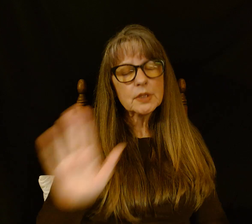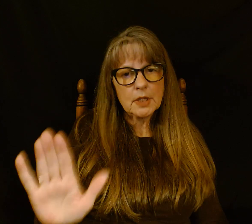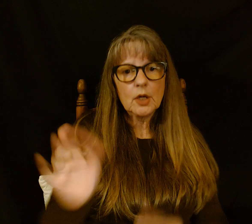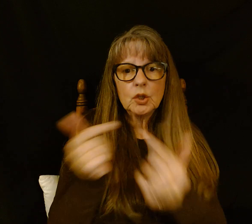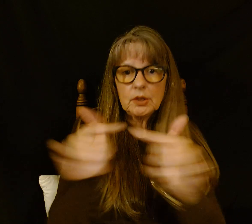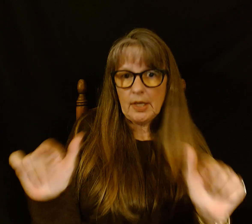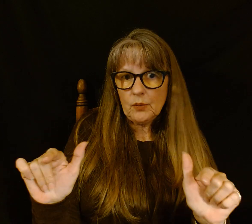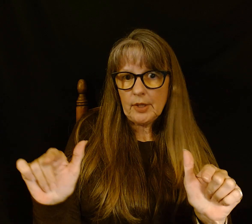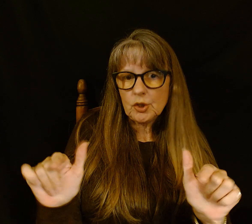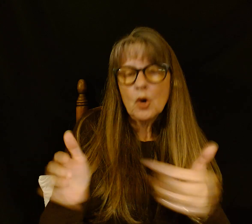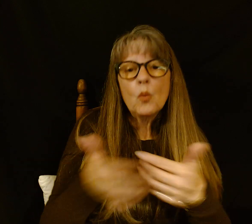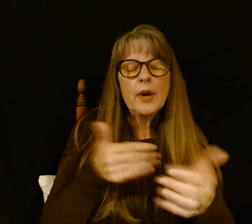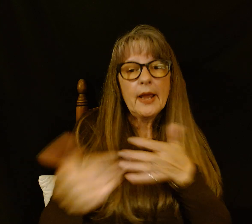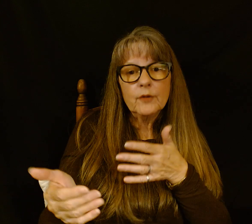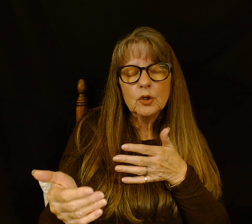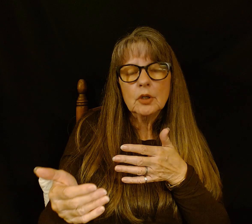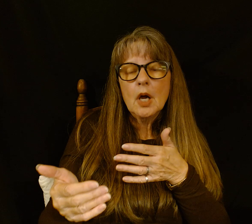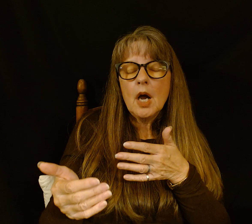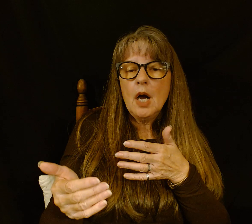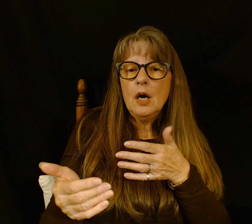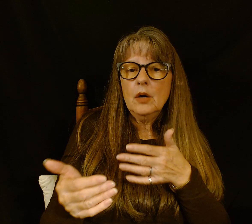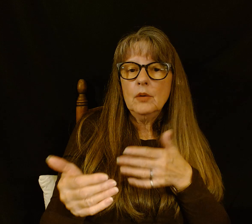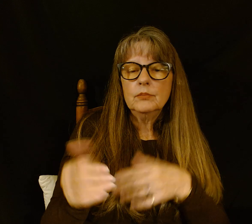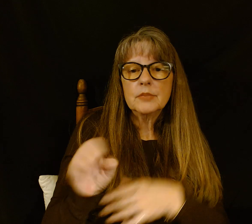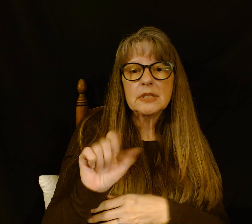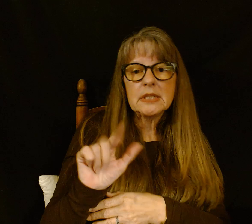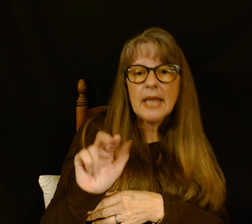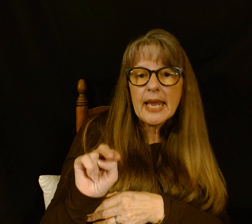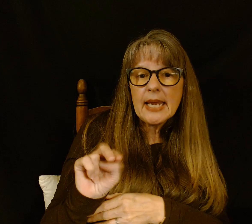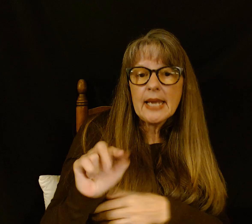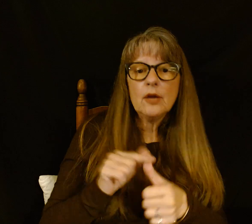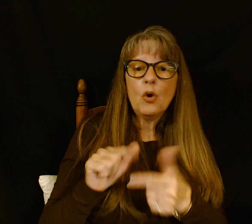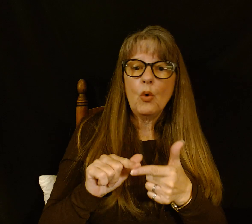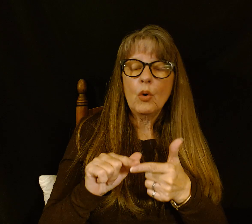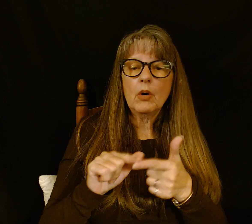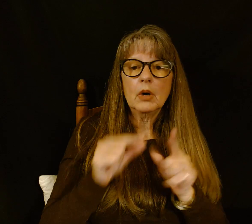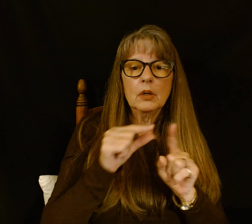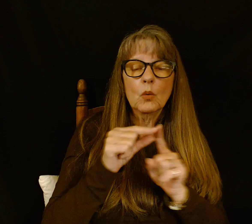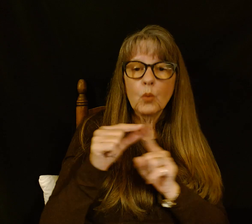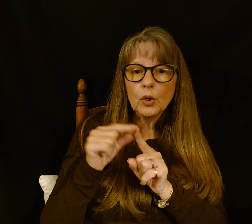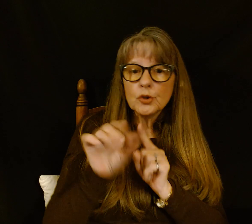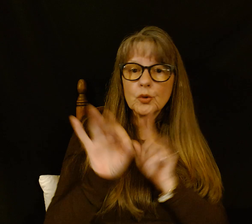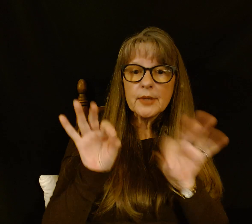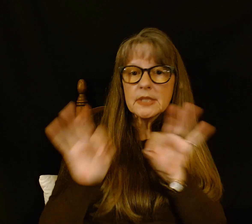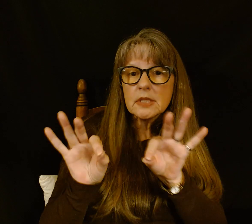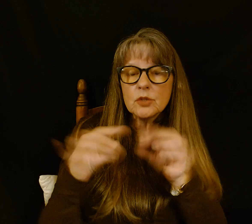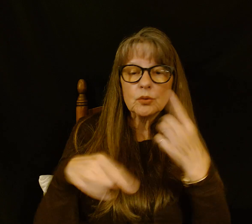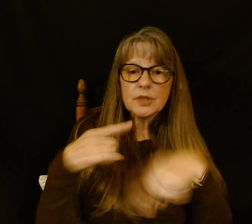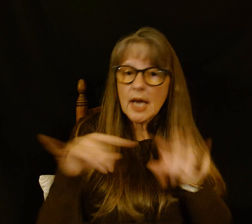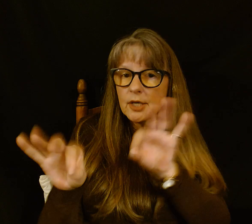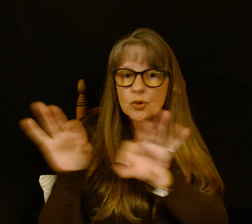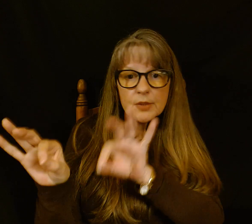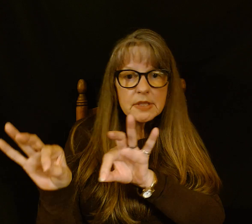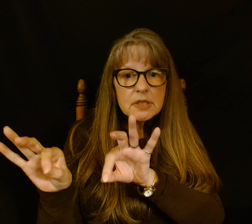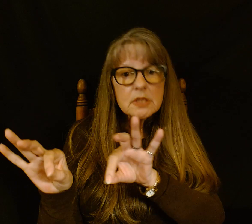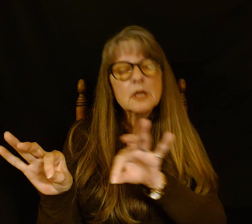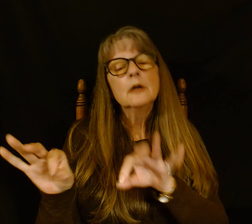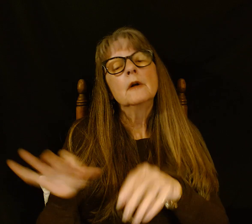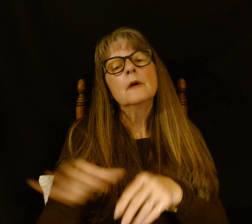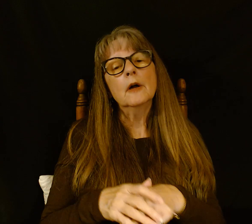their language, whatever slang or word choices or sign choices.